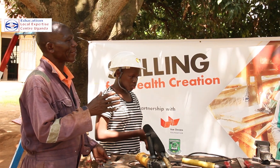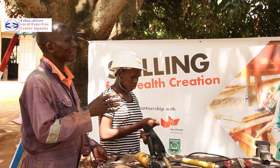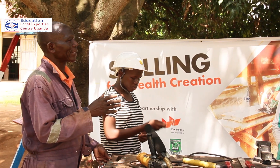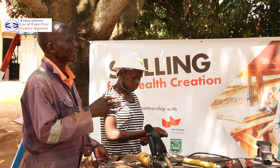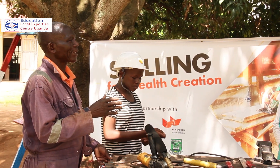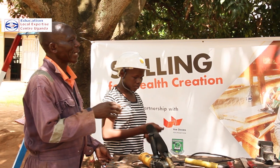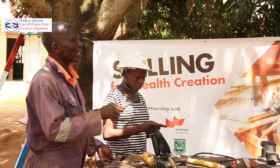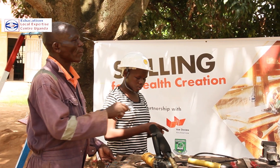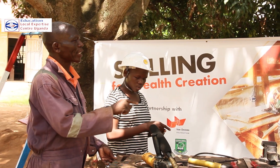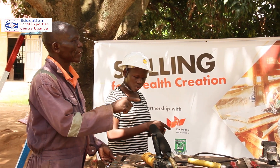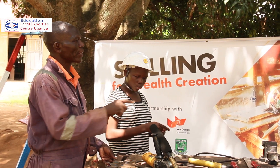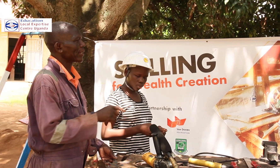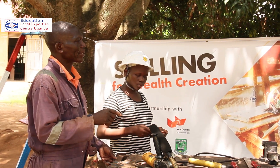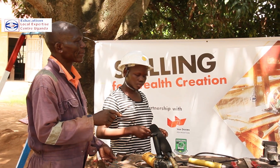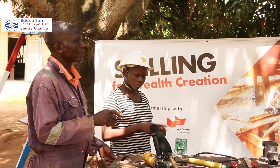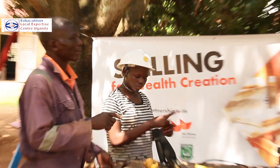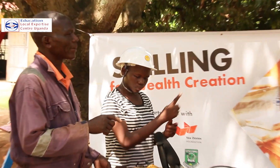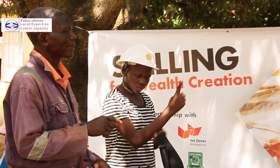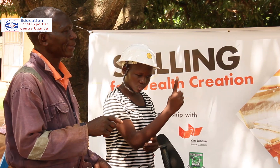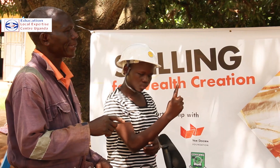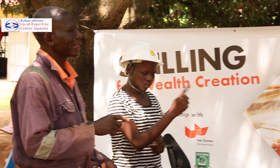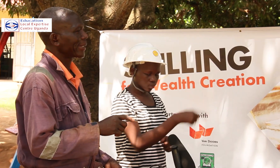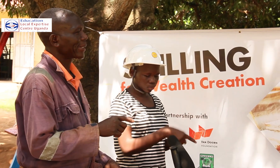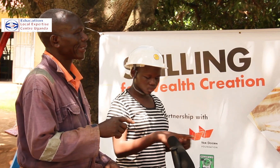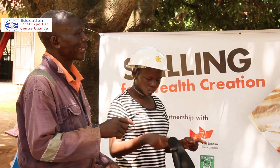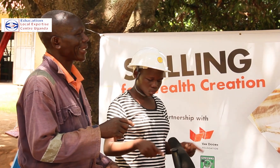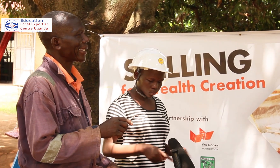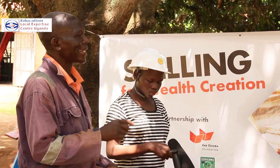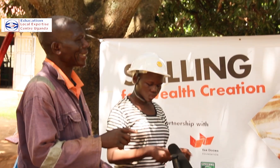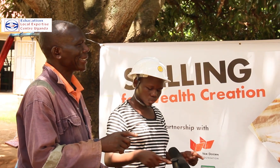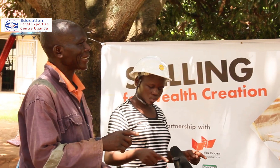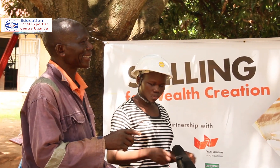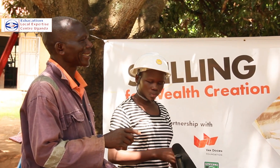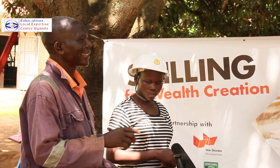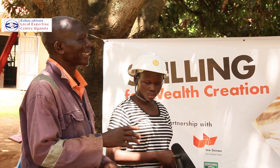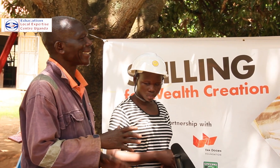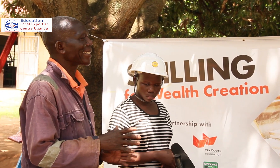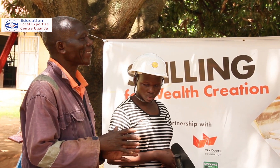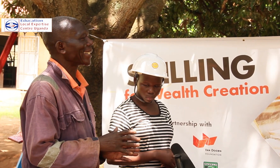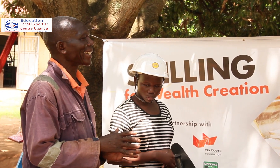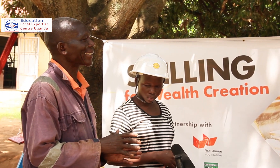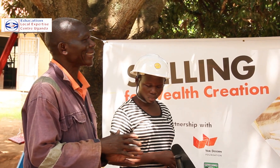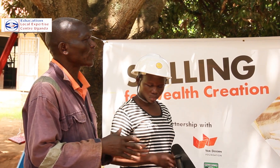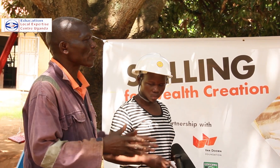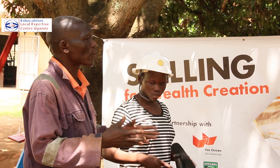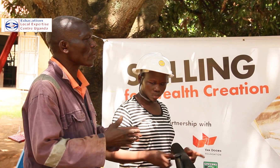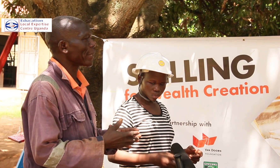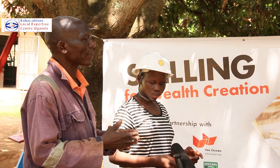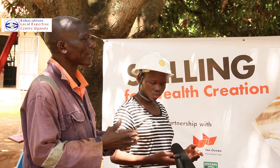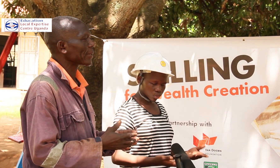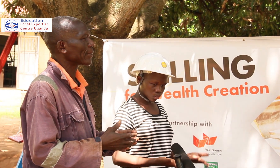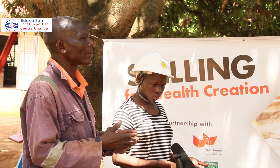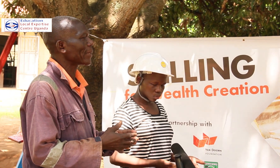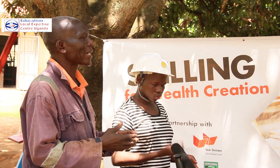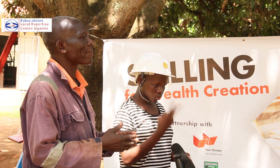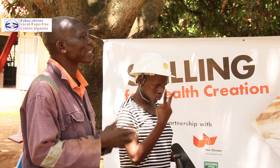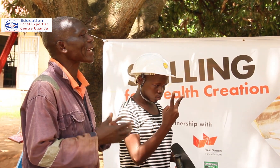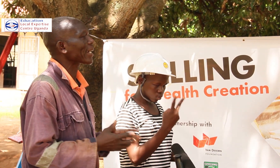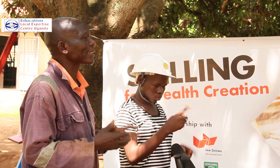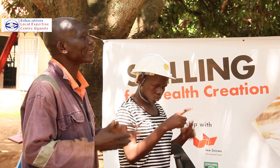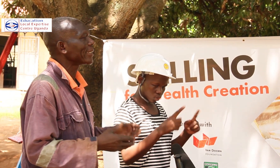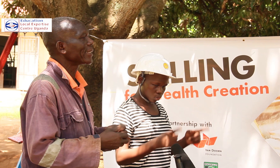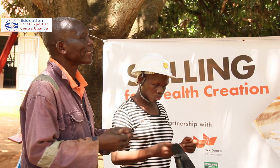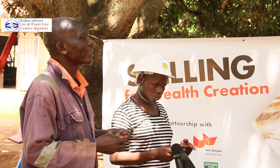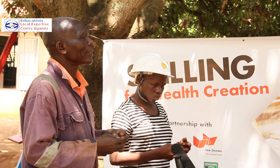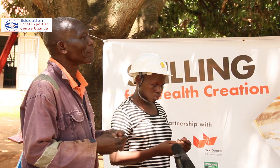the welding rods along the joints, and then it will get those two metals to become